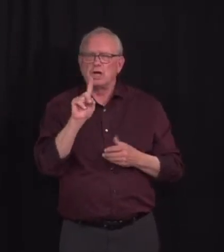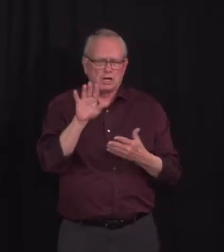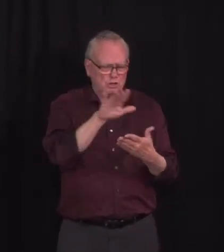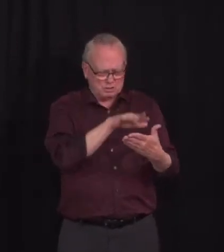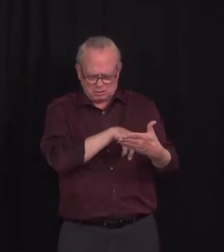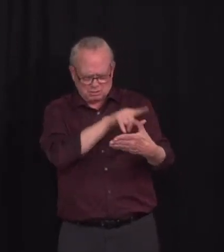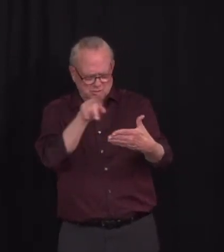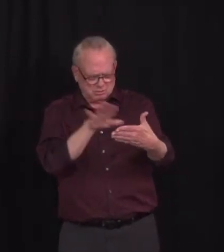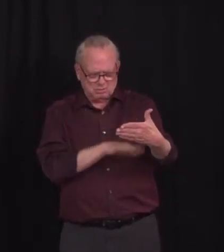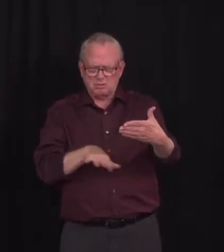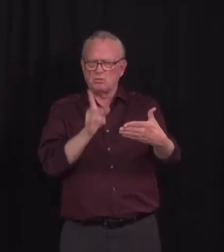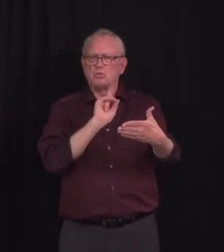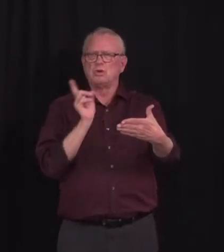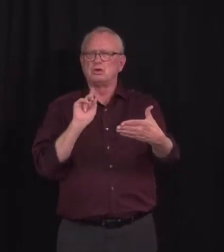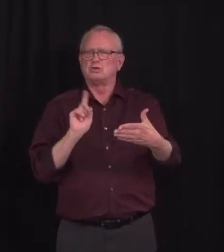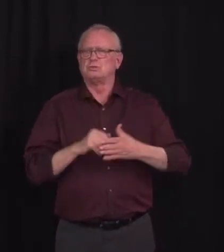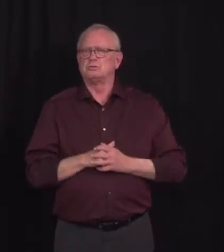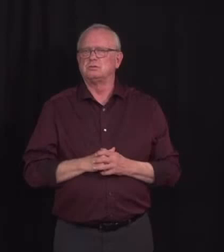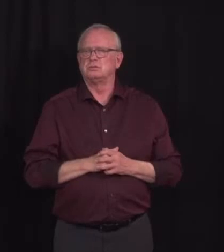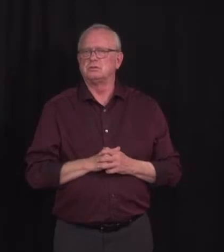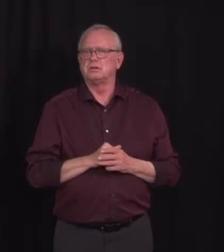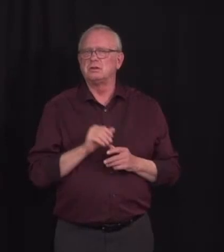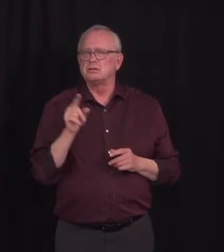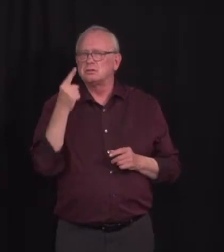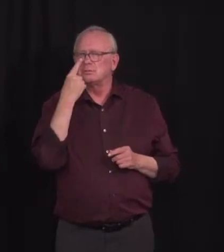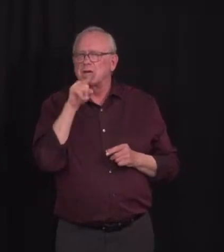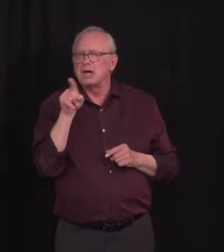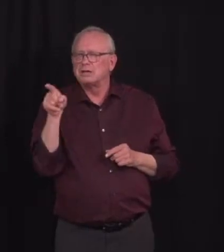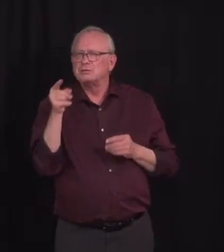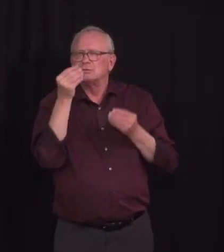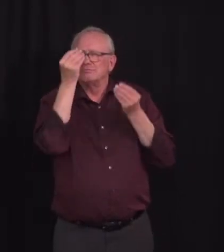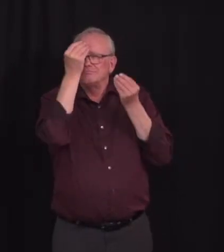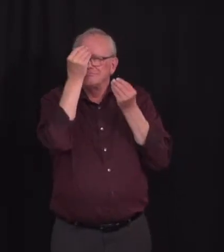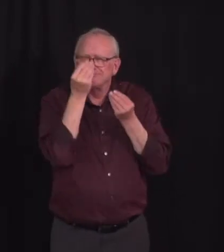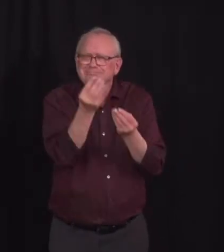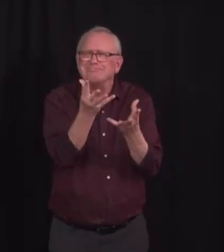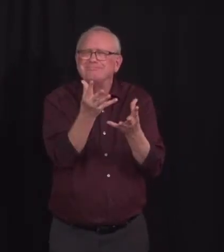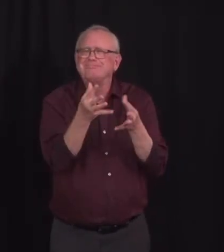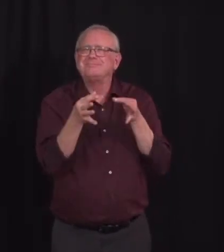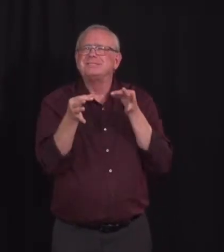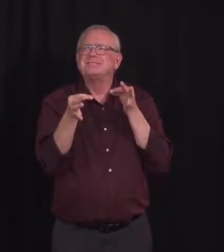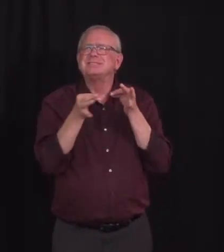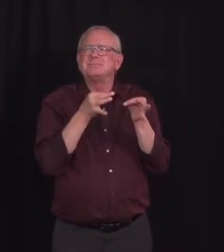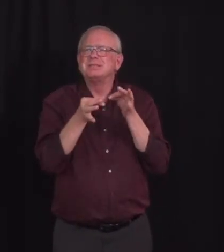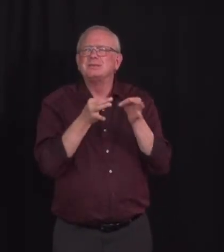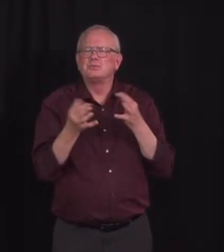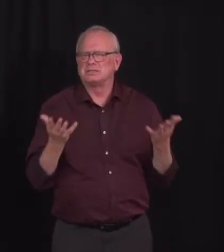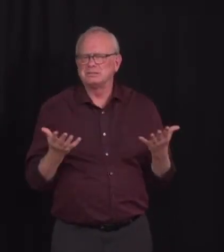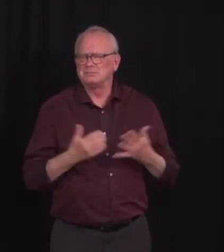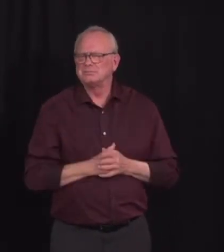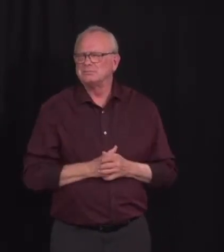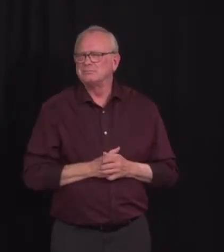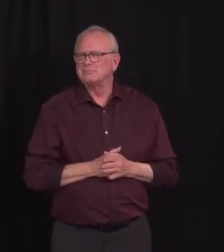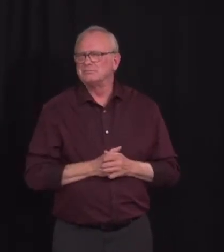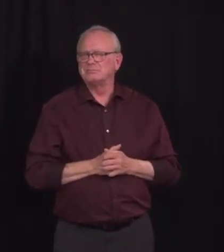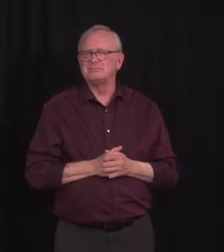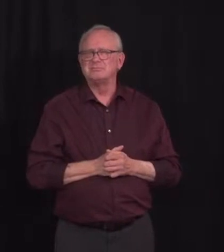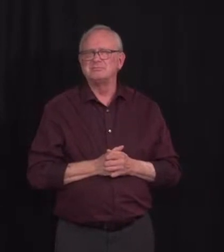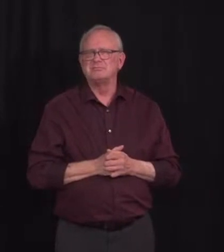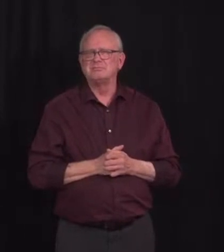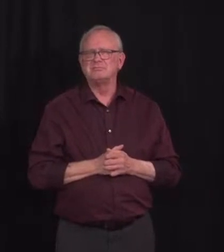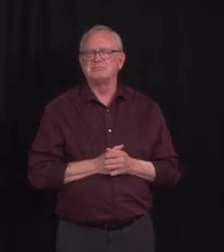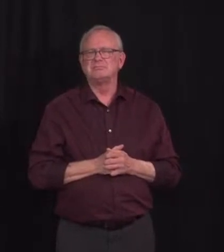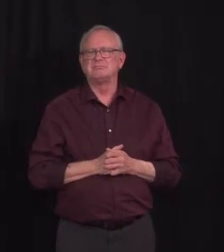plan. So can you explain how specifically those 2 are a part of the reopening plan? When we looked